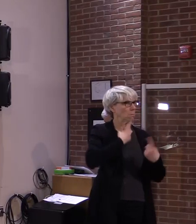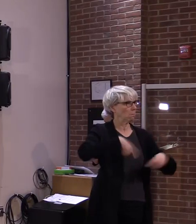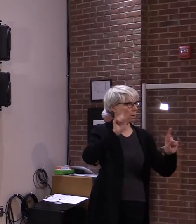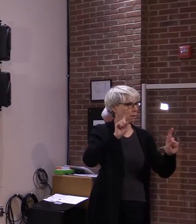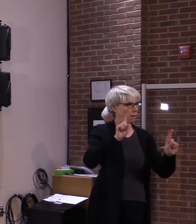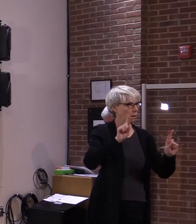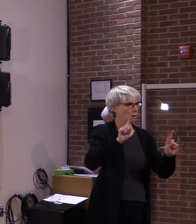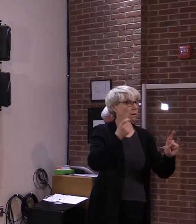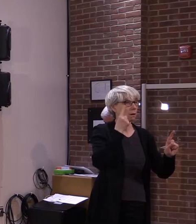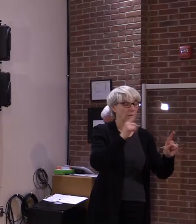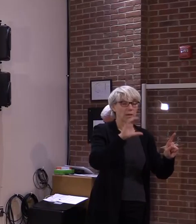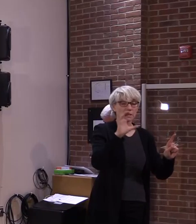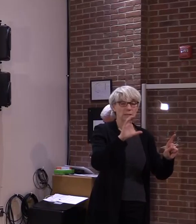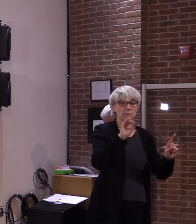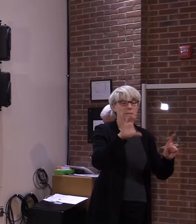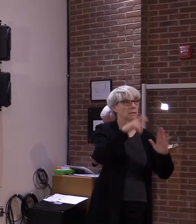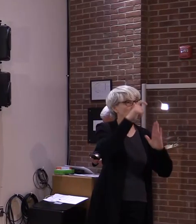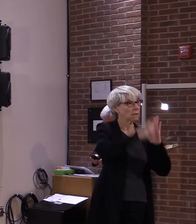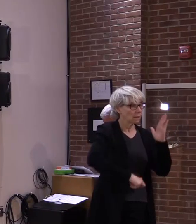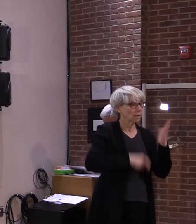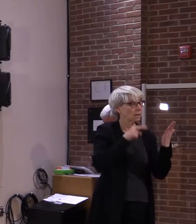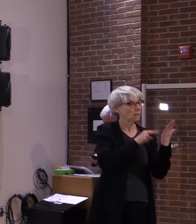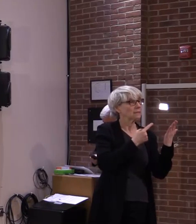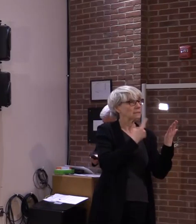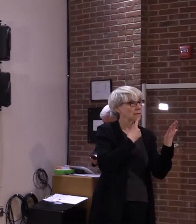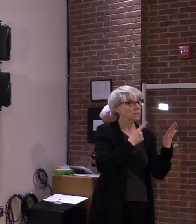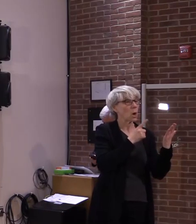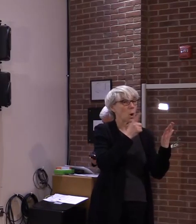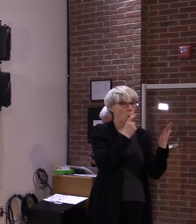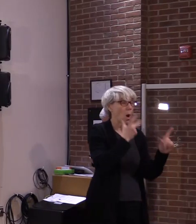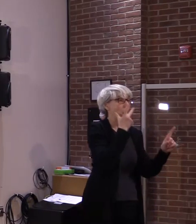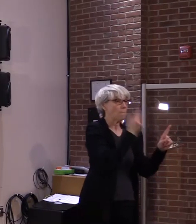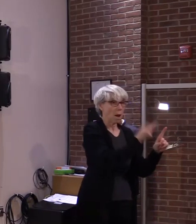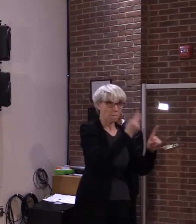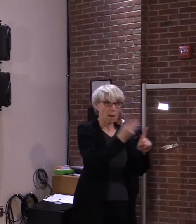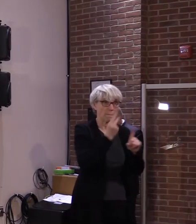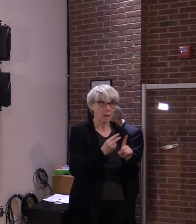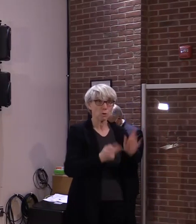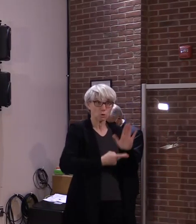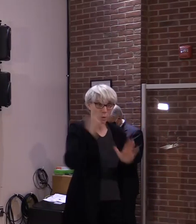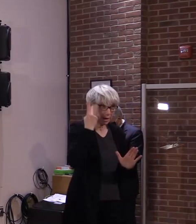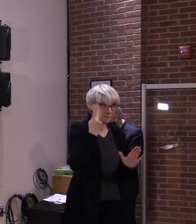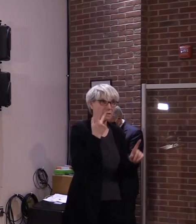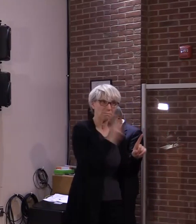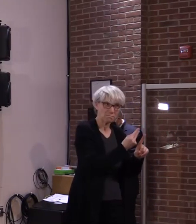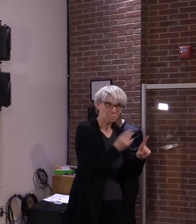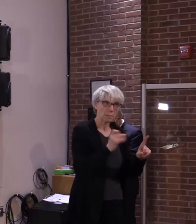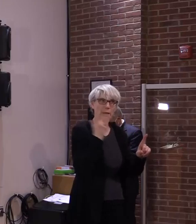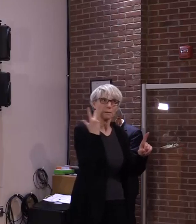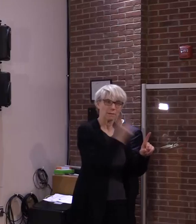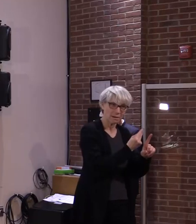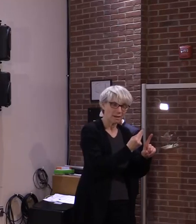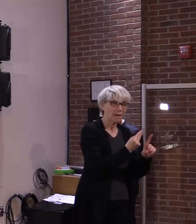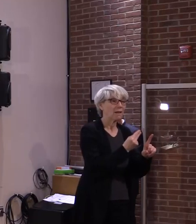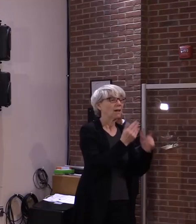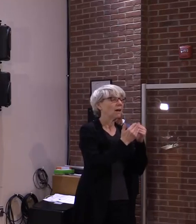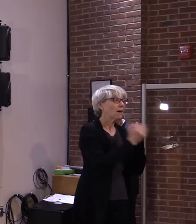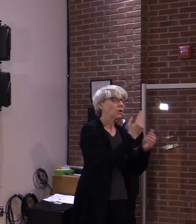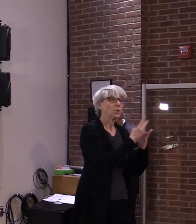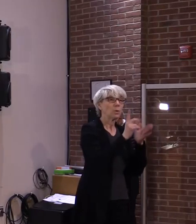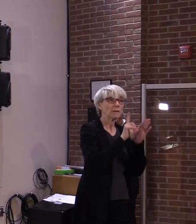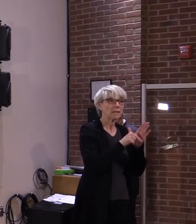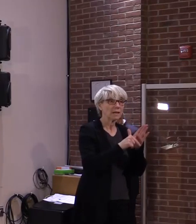CDC's MMWR, a two-dose regimen prevented 90% of infections by 2 weeks after the